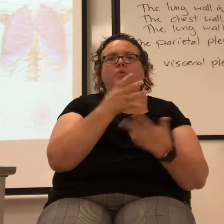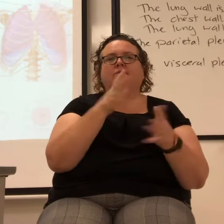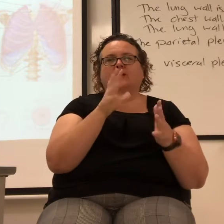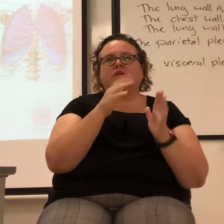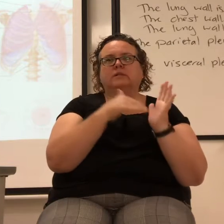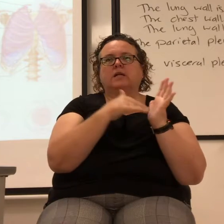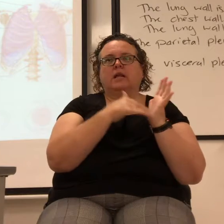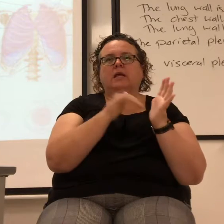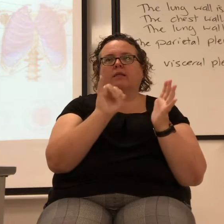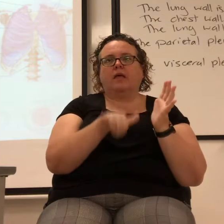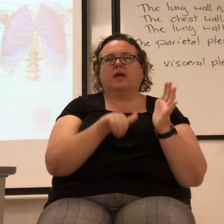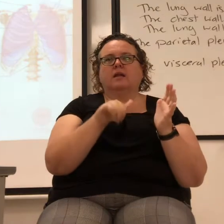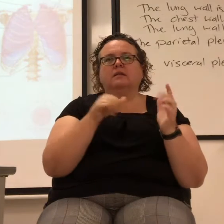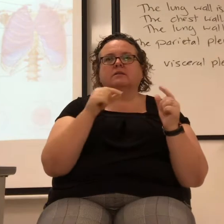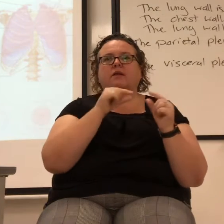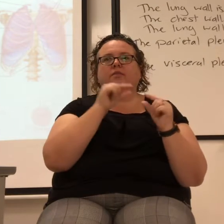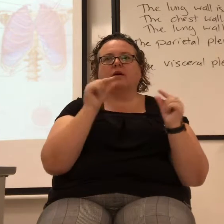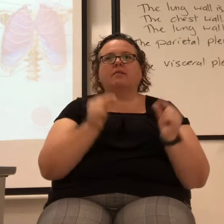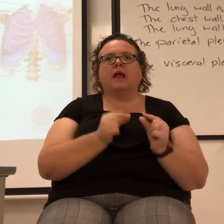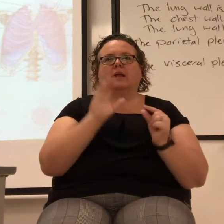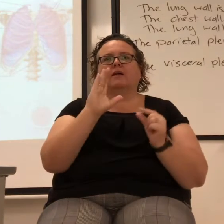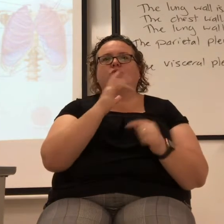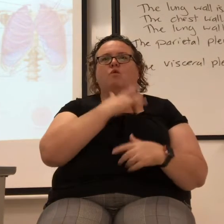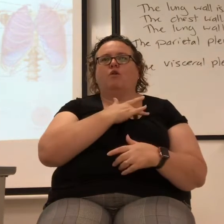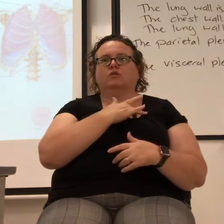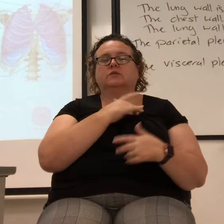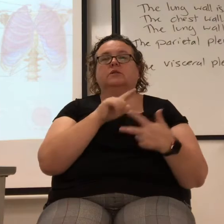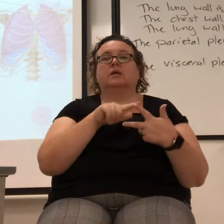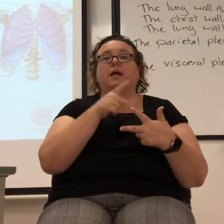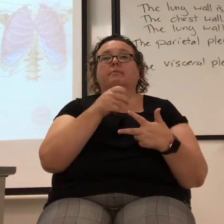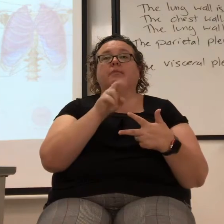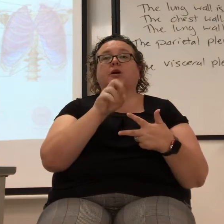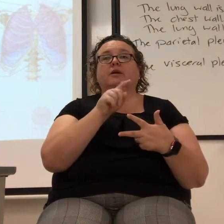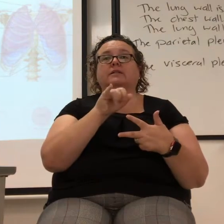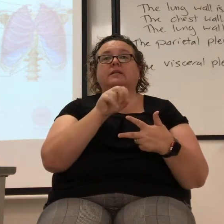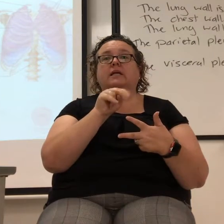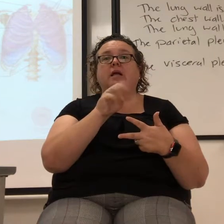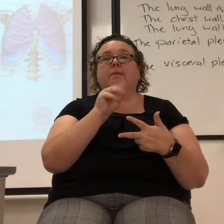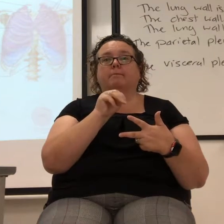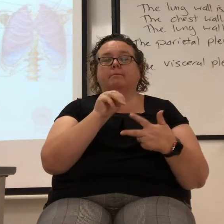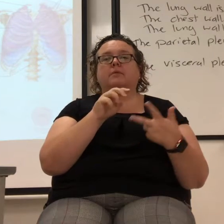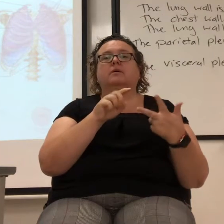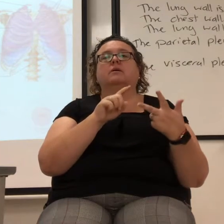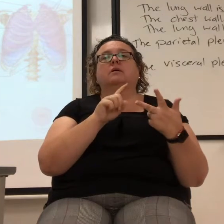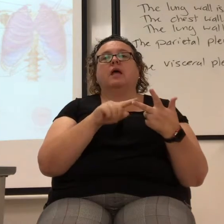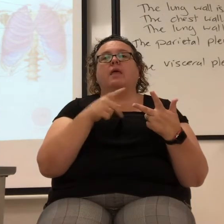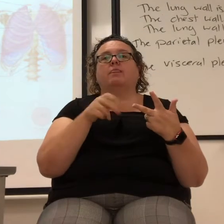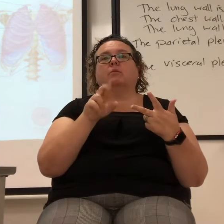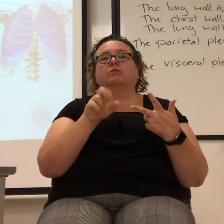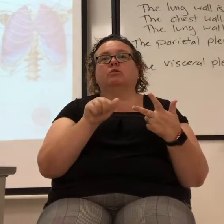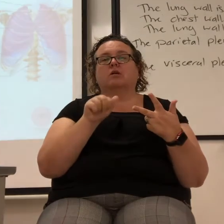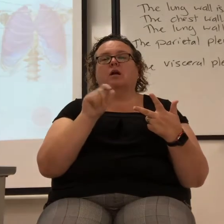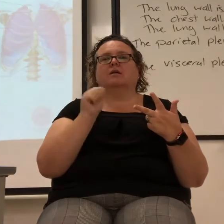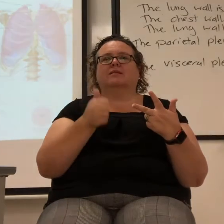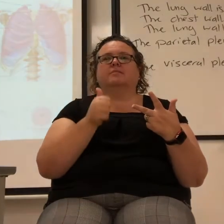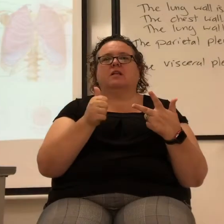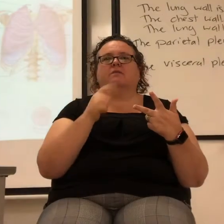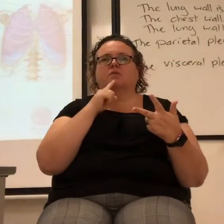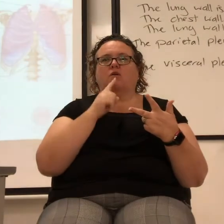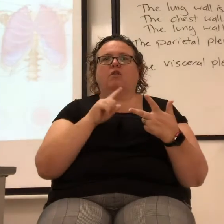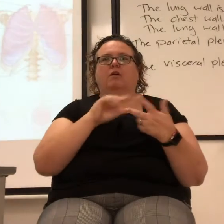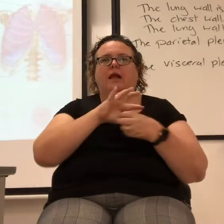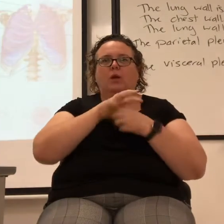it. It's the lining of the heart, yes. And the peritoneum lines the body cavity, and the pleura are basically, they